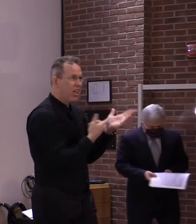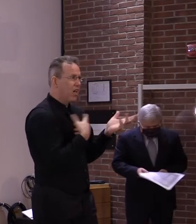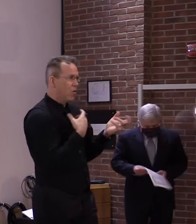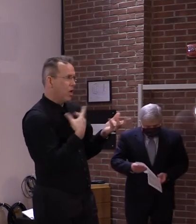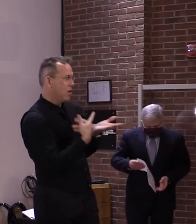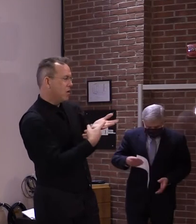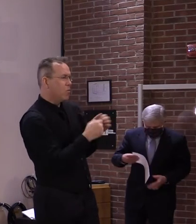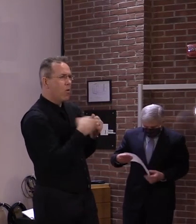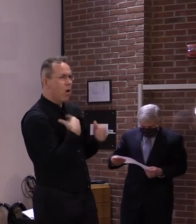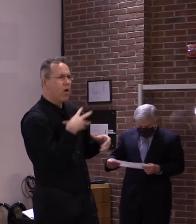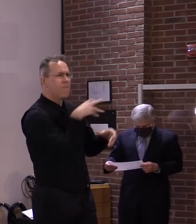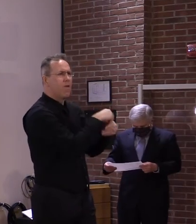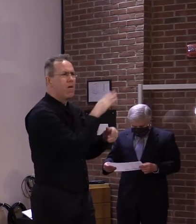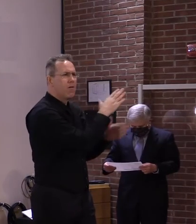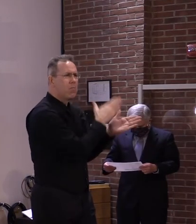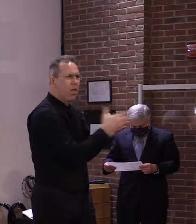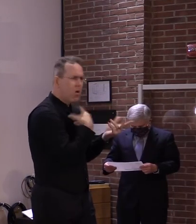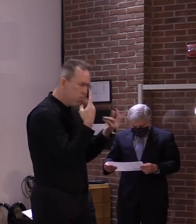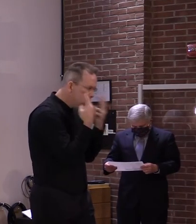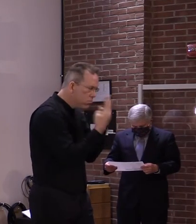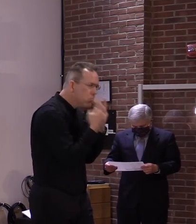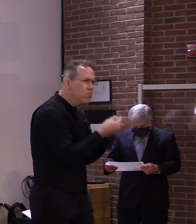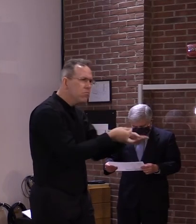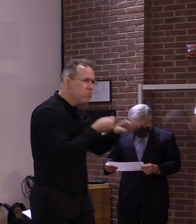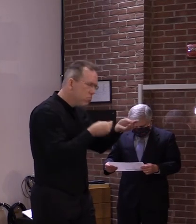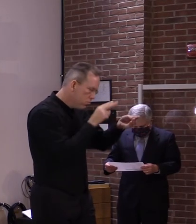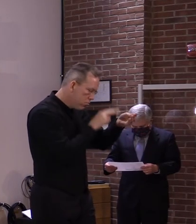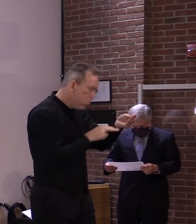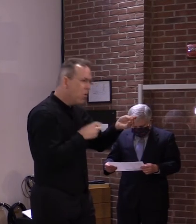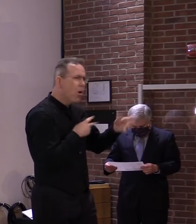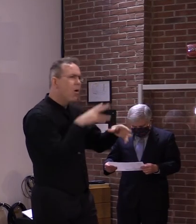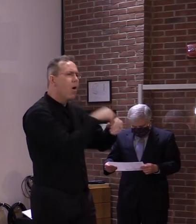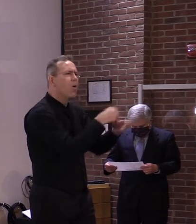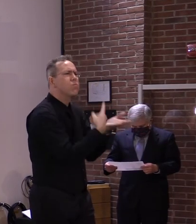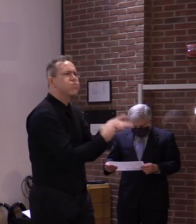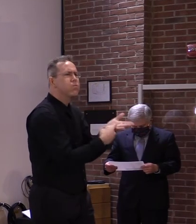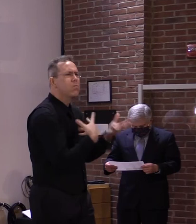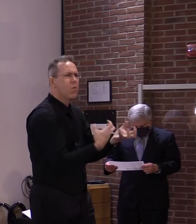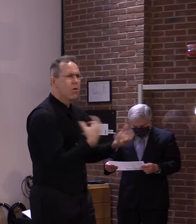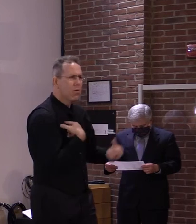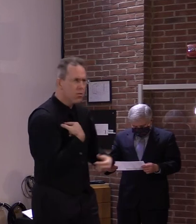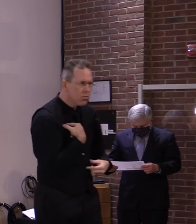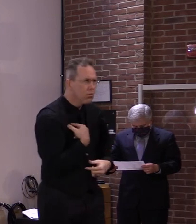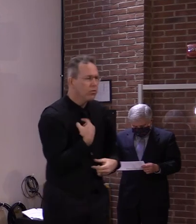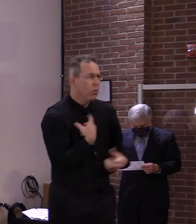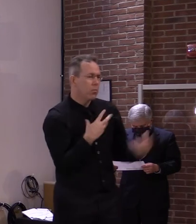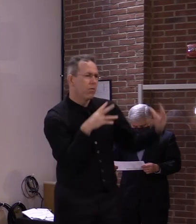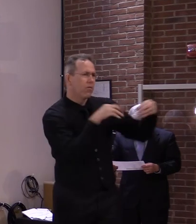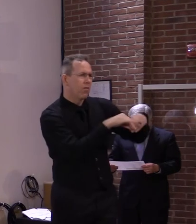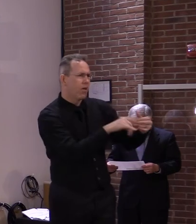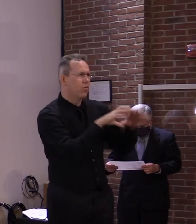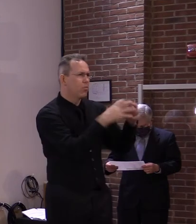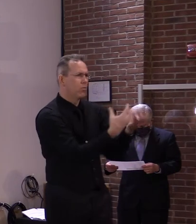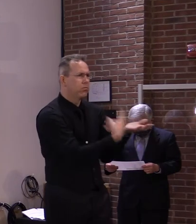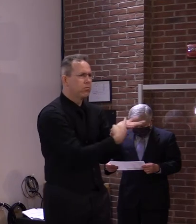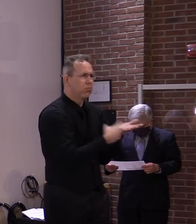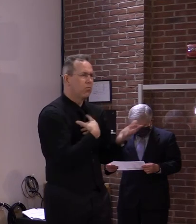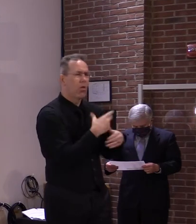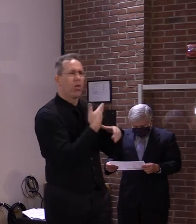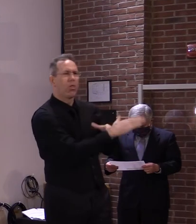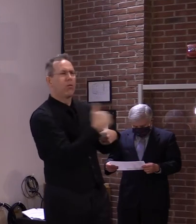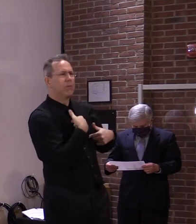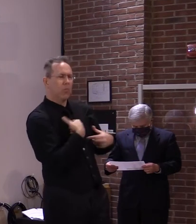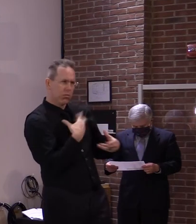table and a willing partner and the legend but the legislature has to be involved too so again this is equal opportunity for all of